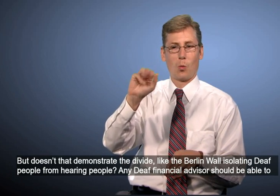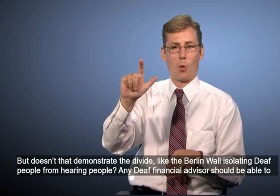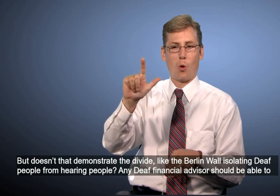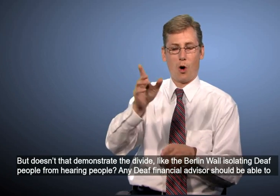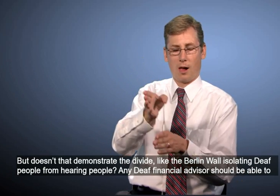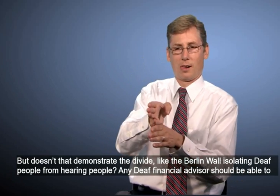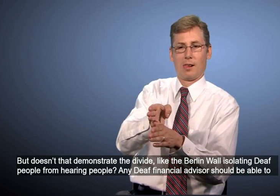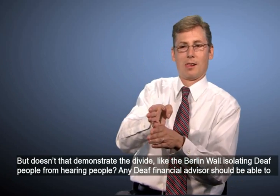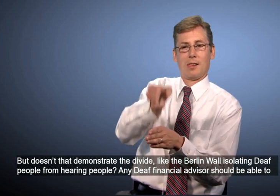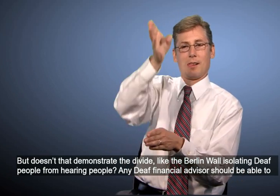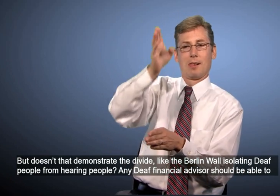people?